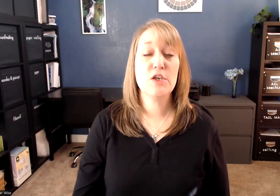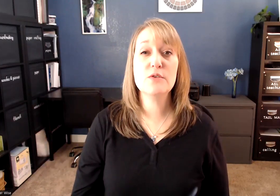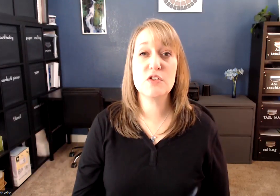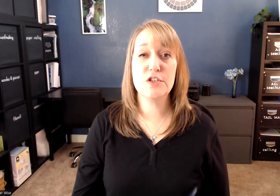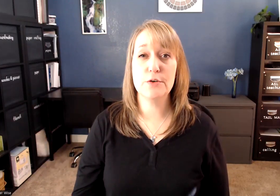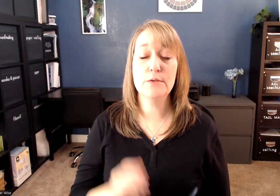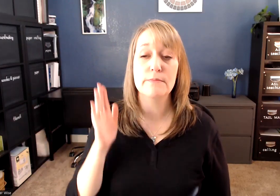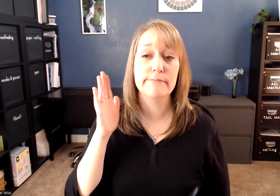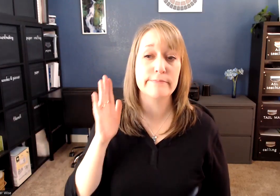used to.